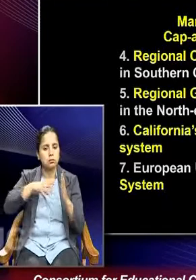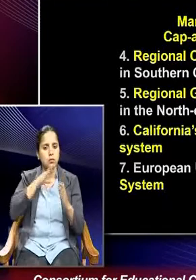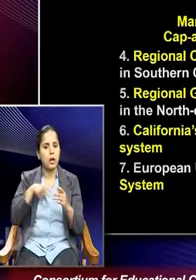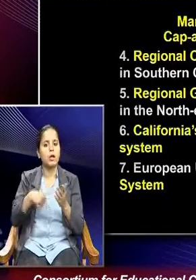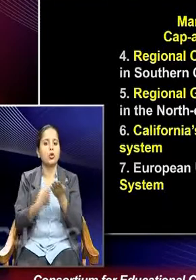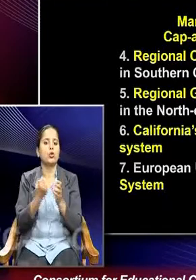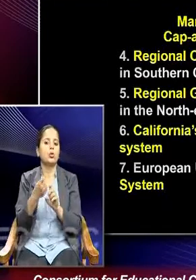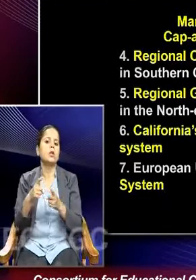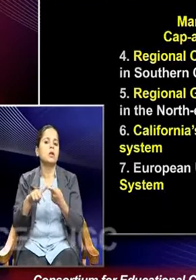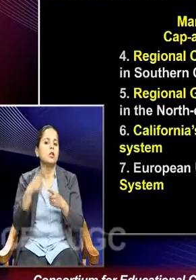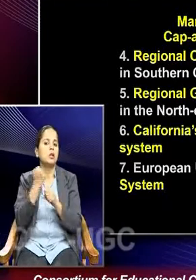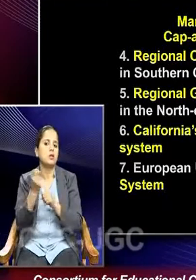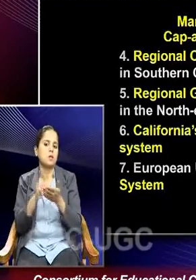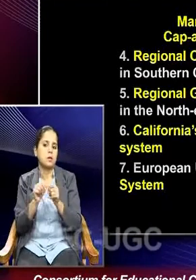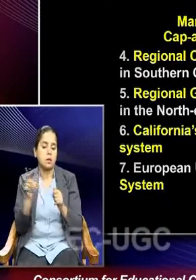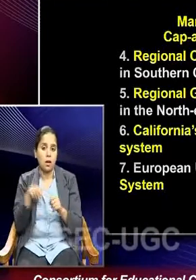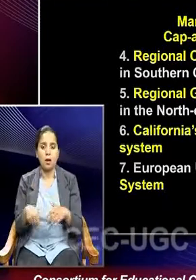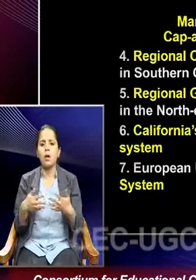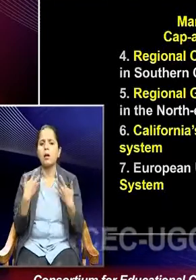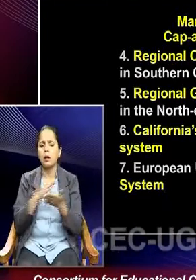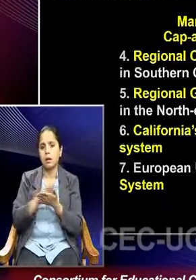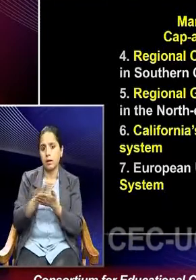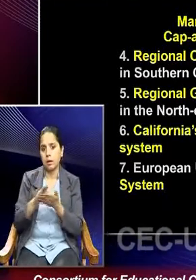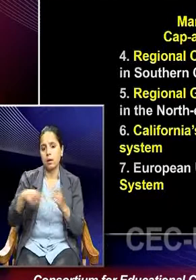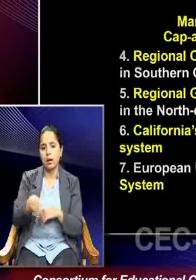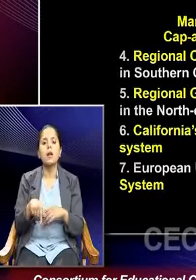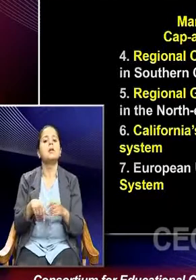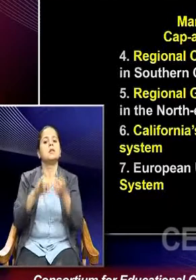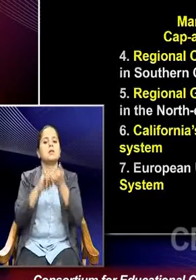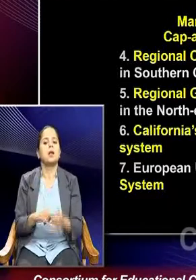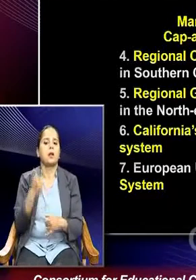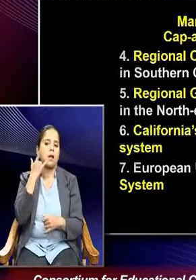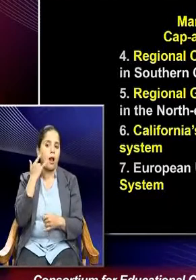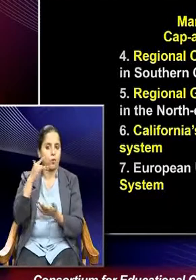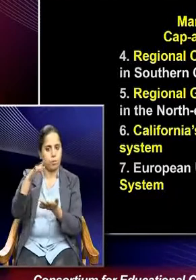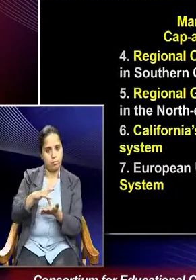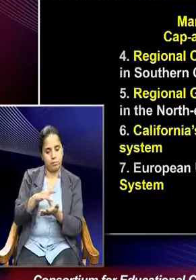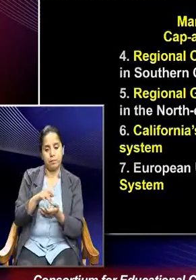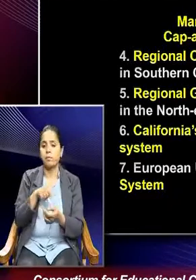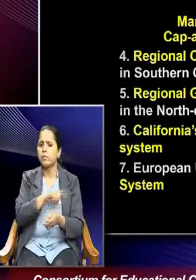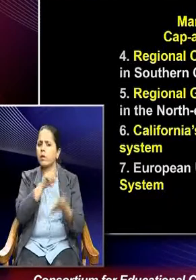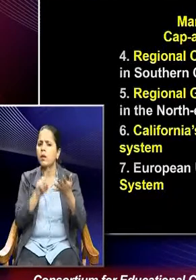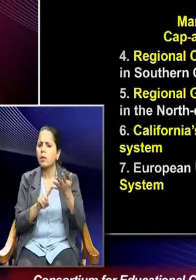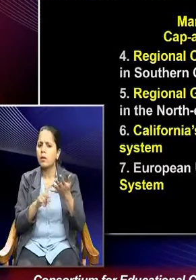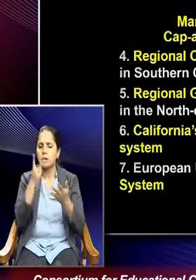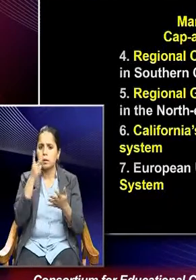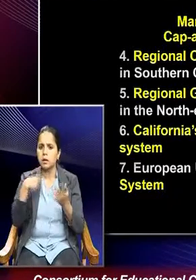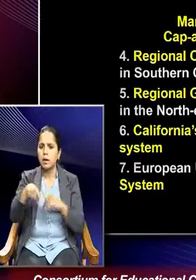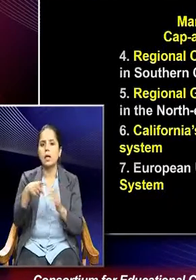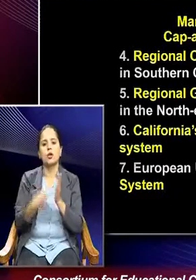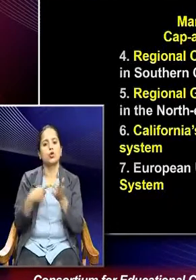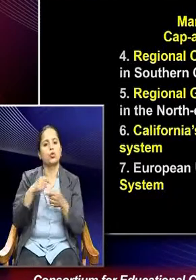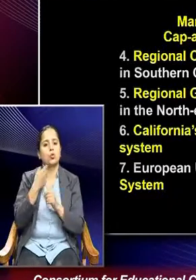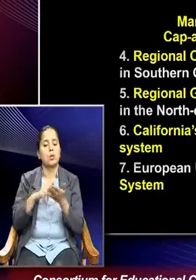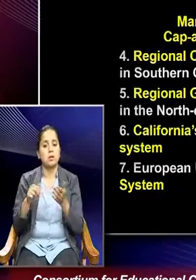clean air incentives market in Southern California. The fifth case study is regional